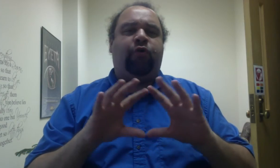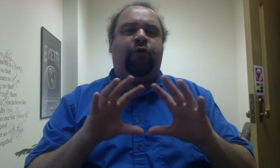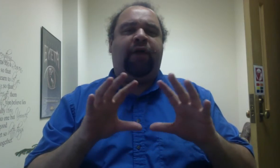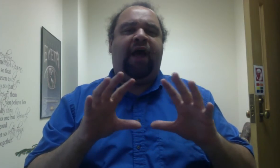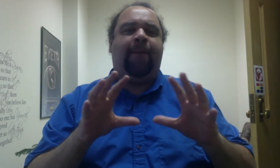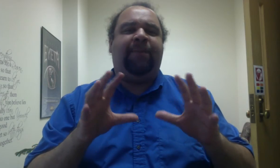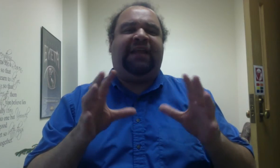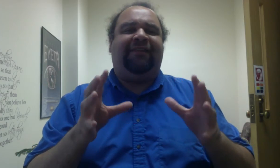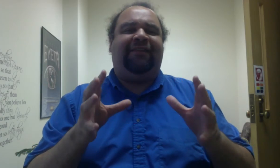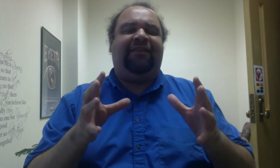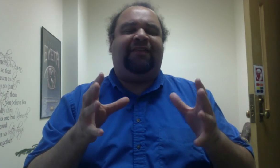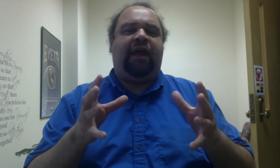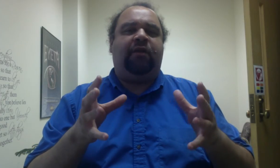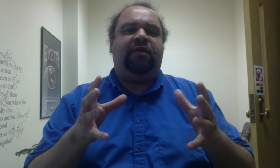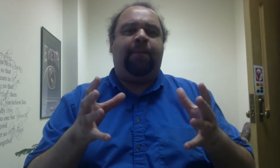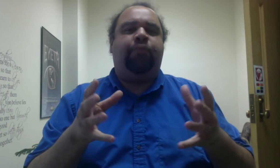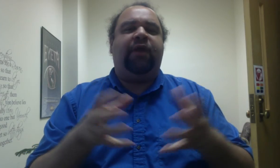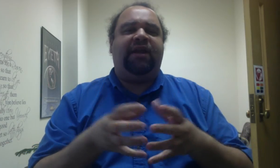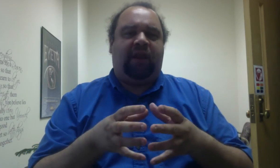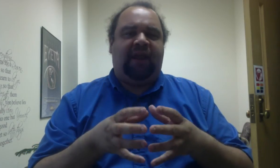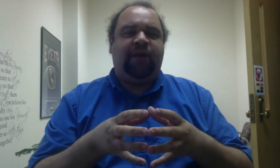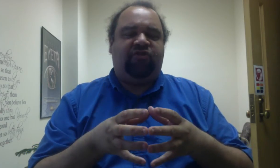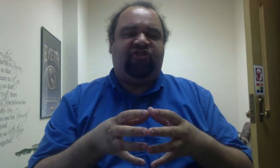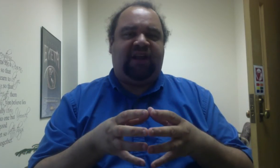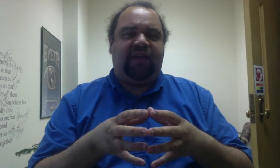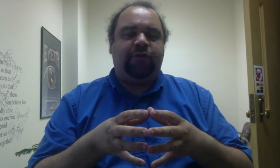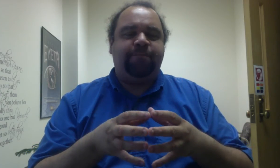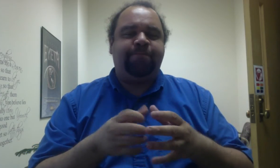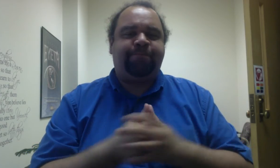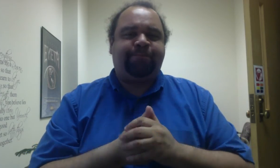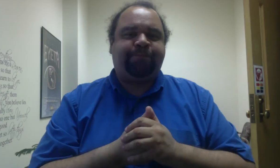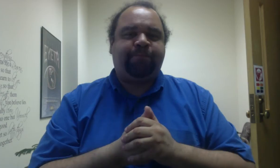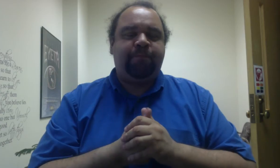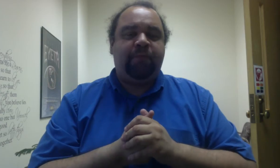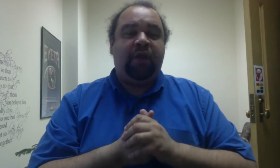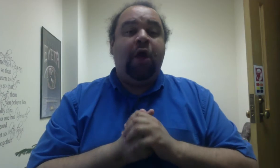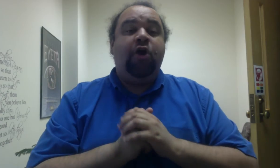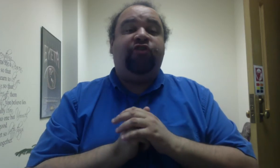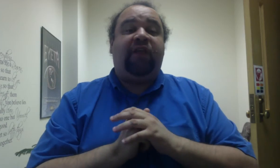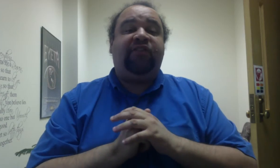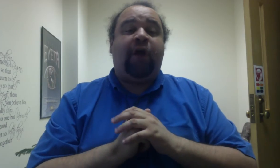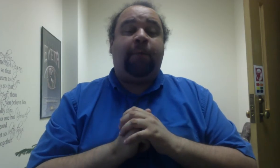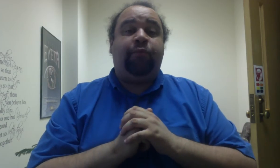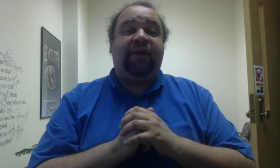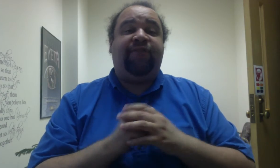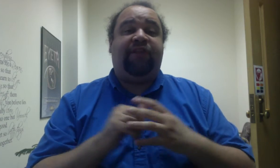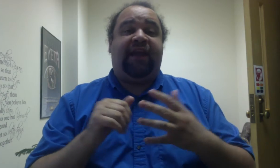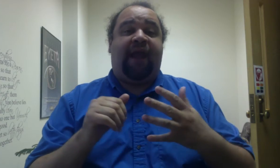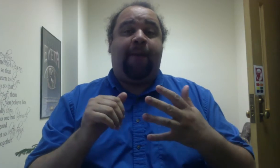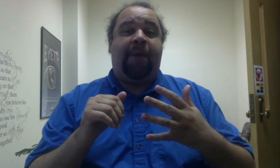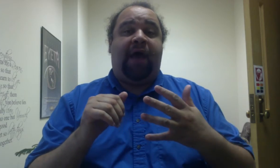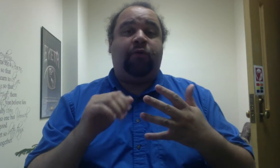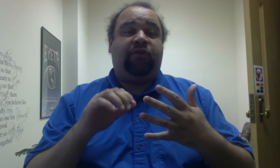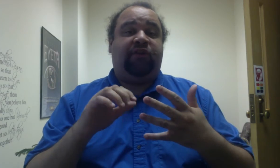socio-cultural pieces that bring the language together. So let's talk briefly about